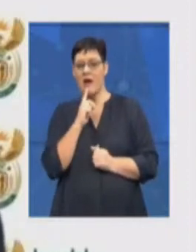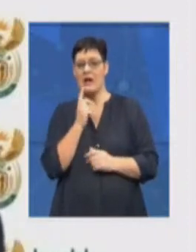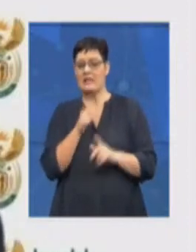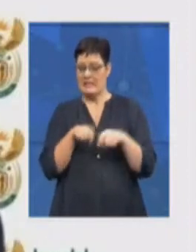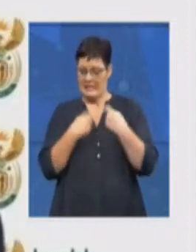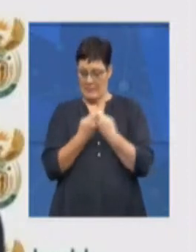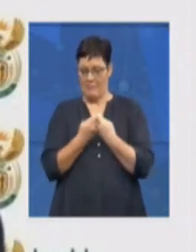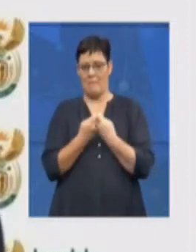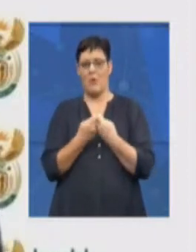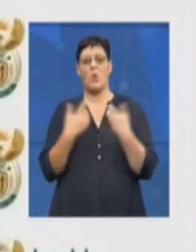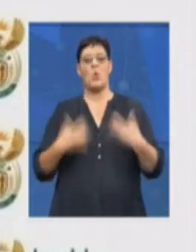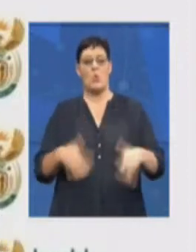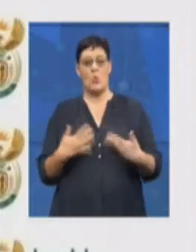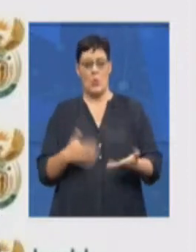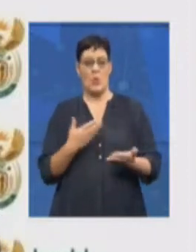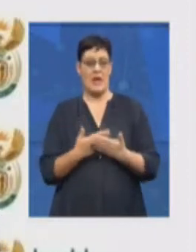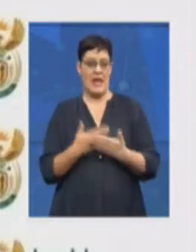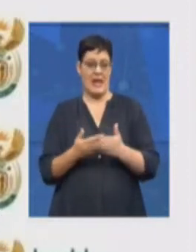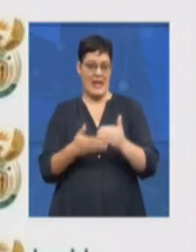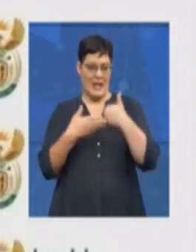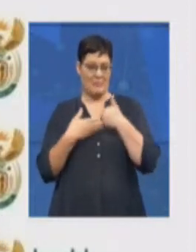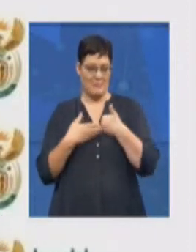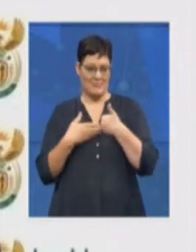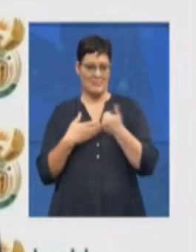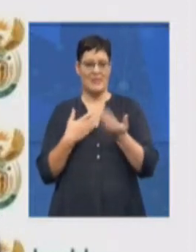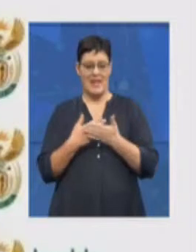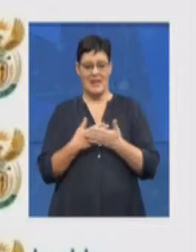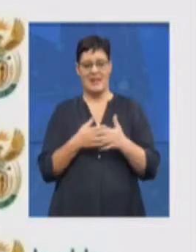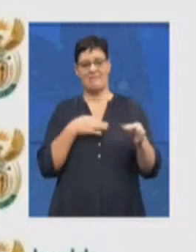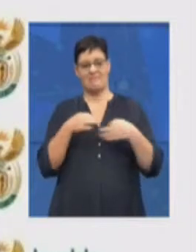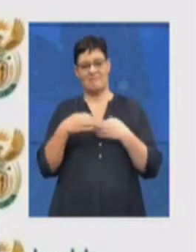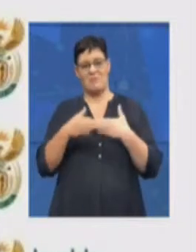us through further and answer the questions.